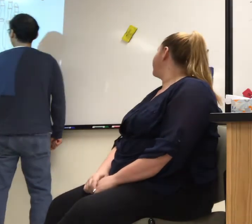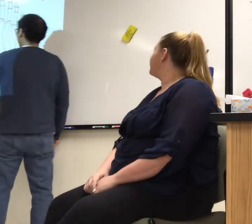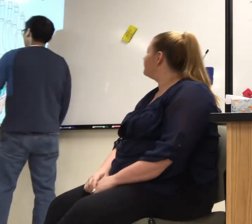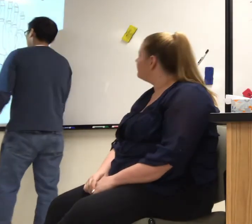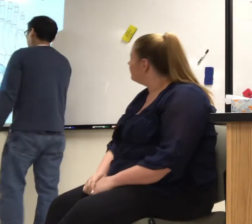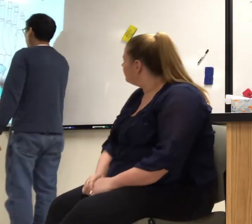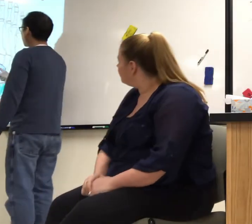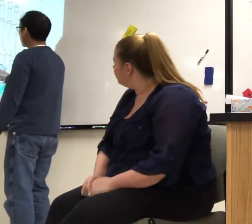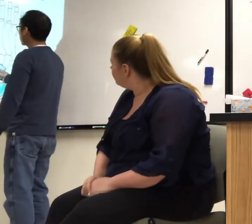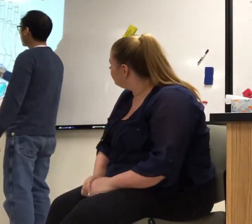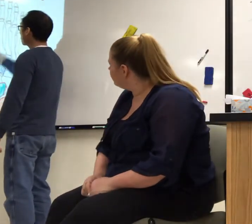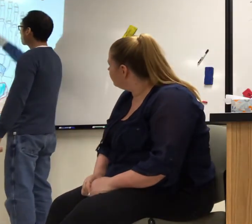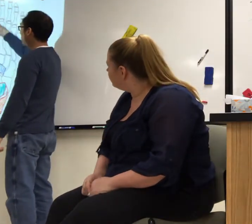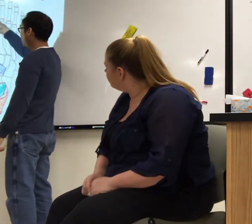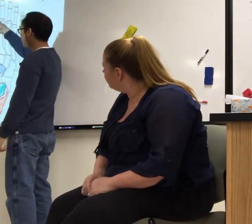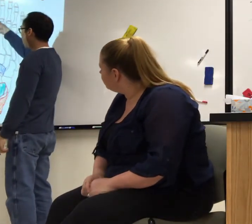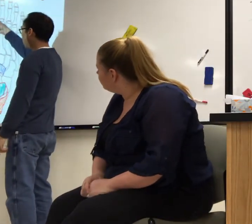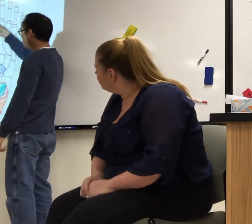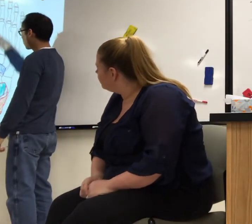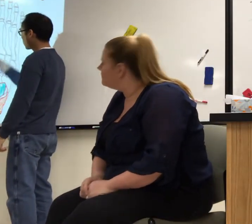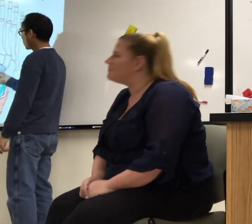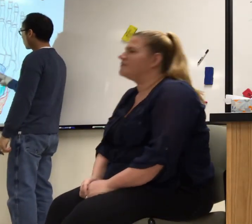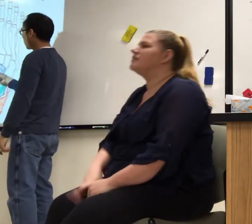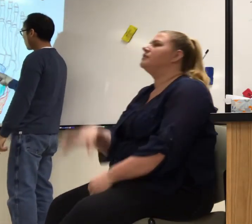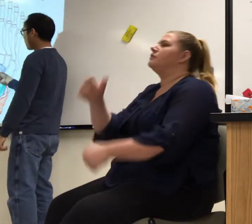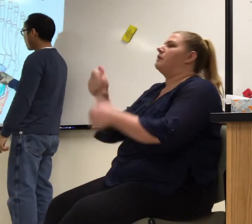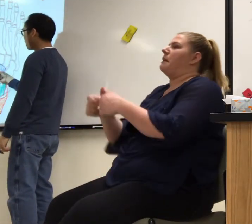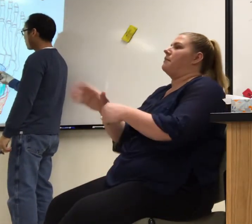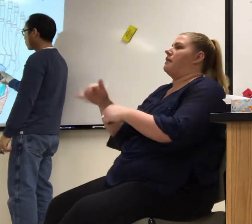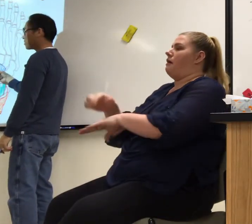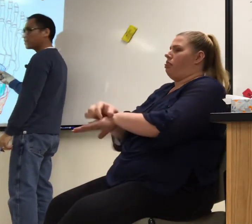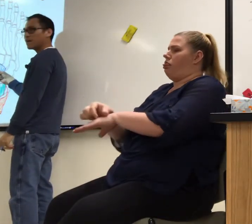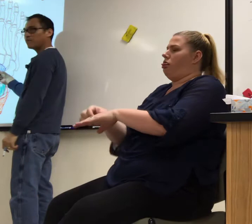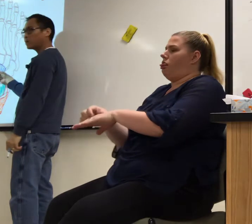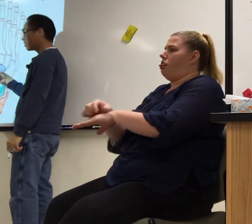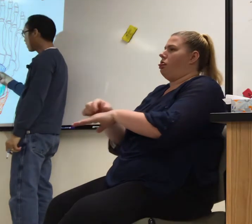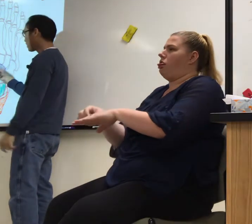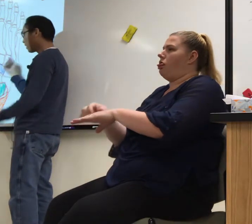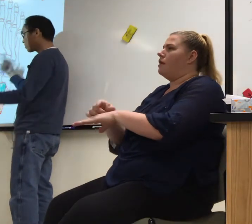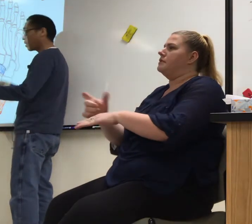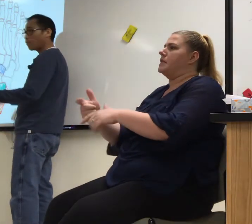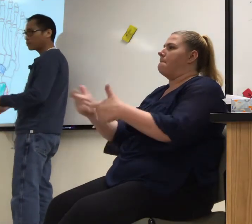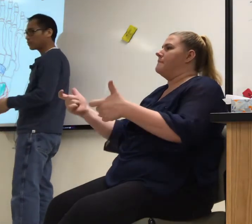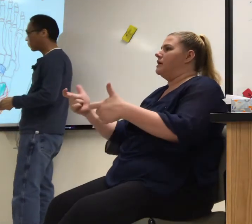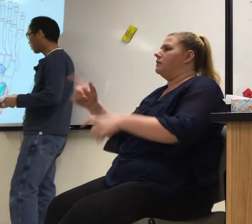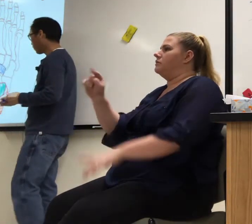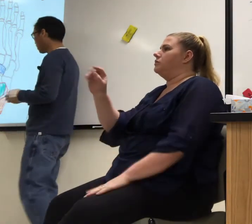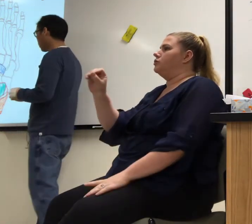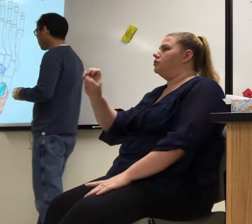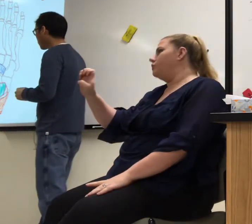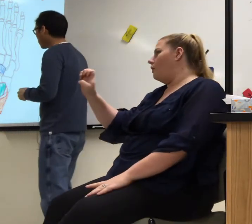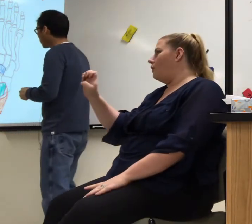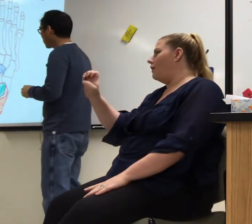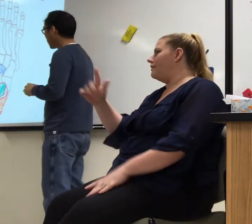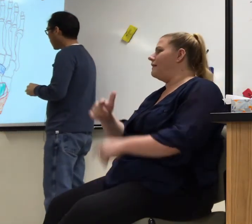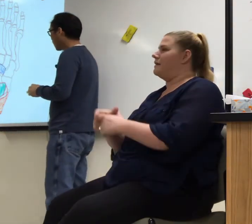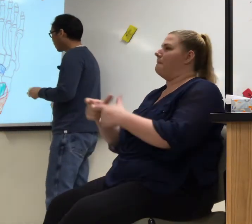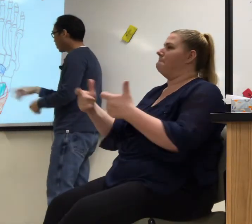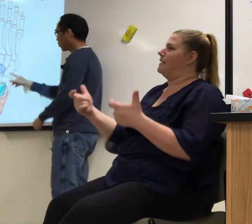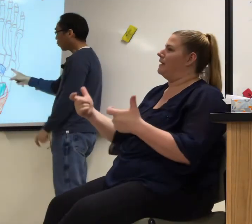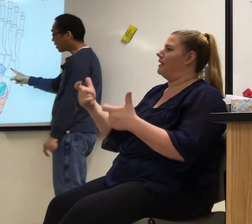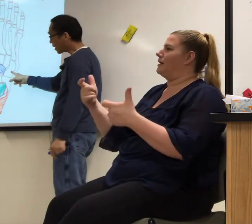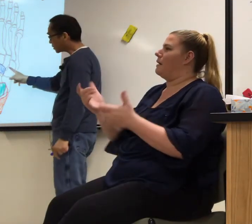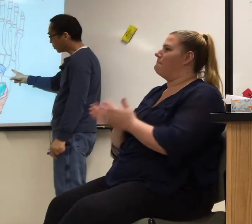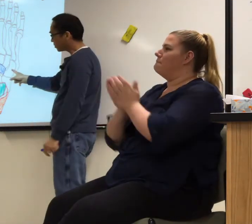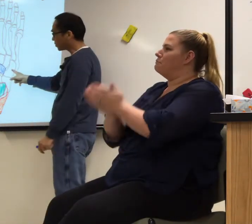Always remember, it's on the same side as your big toe, and they have big boats in the Navy. That's how I've always remembered over the years.